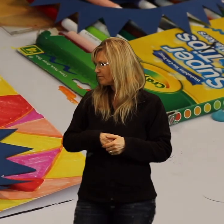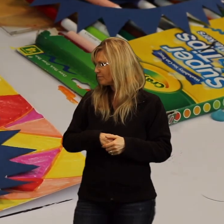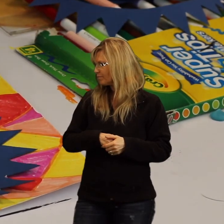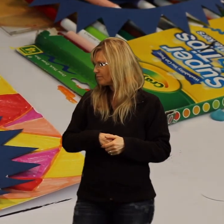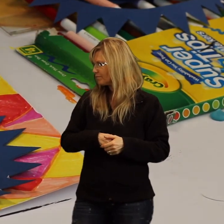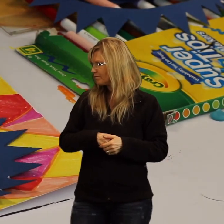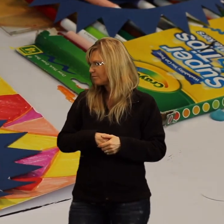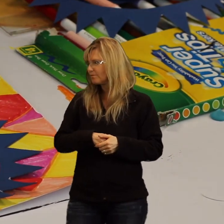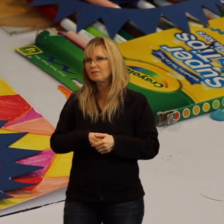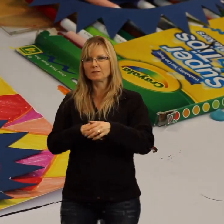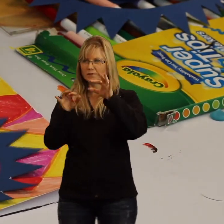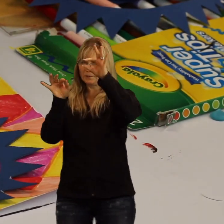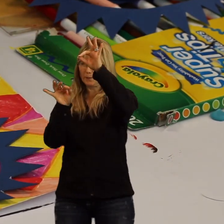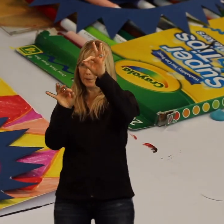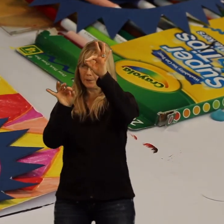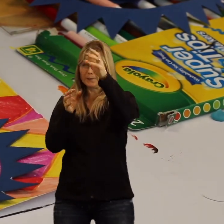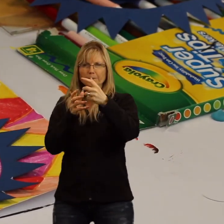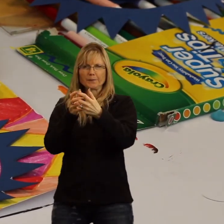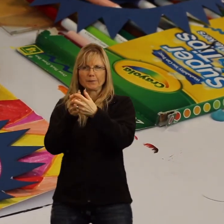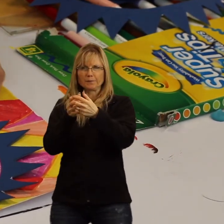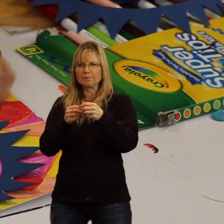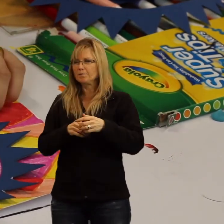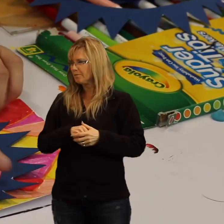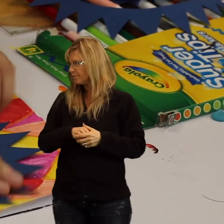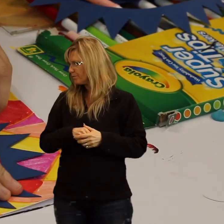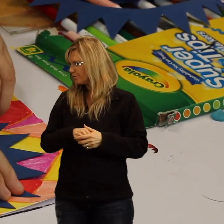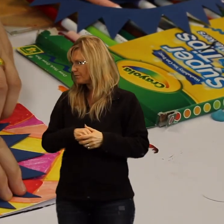Line it up and glue it down.